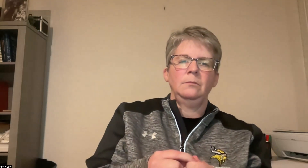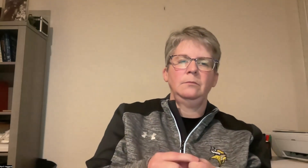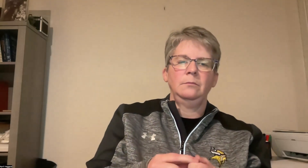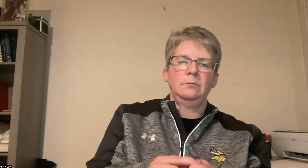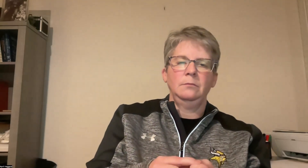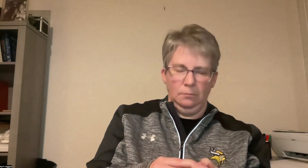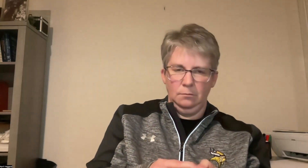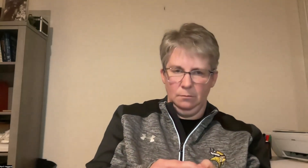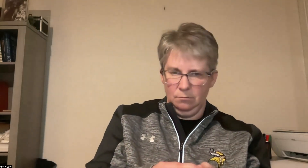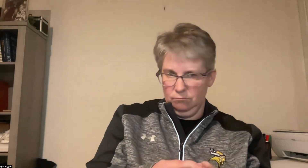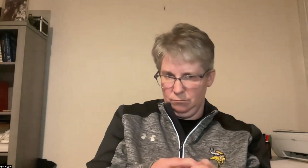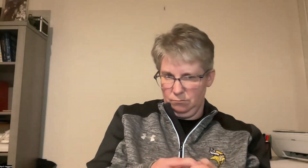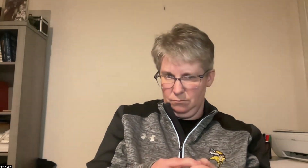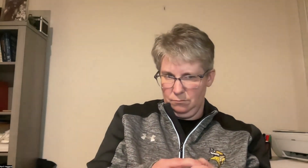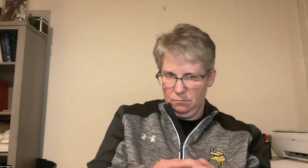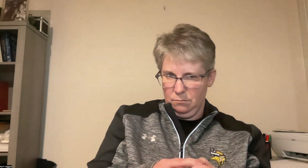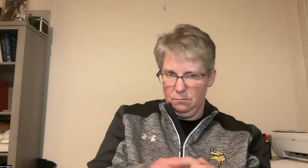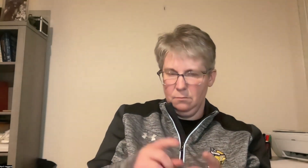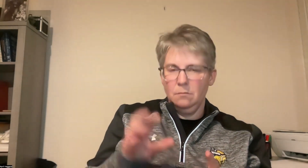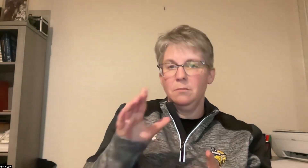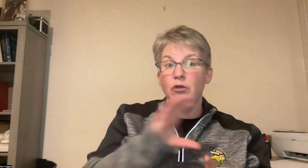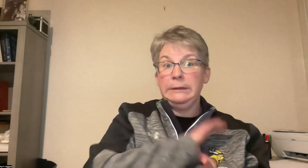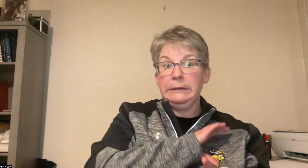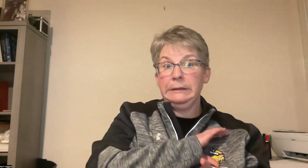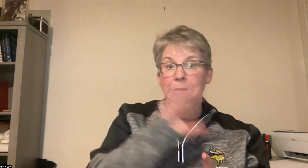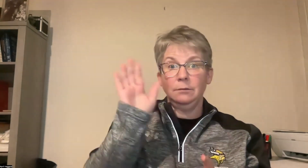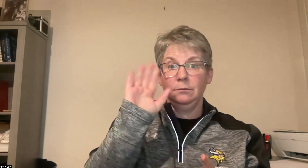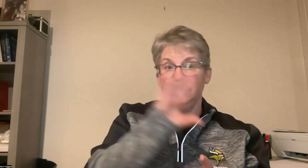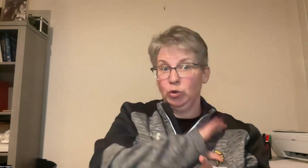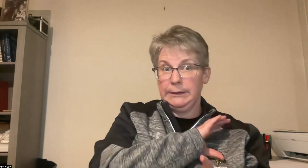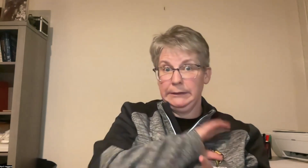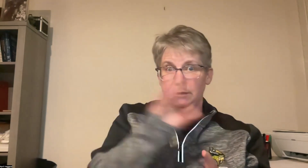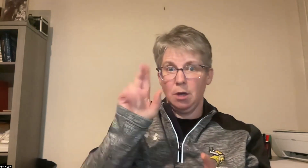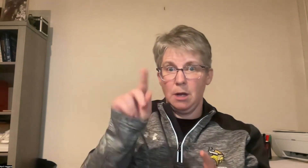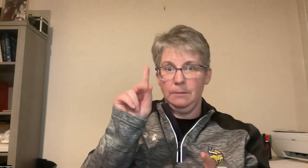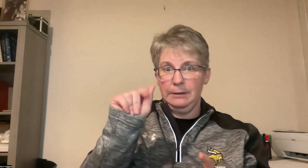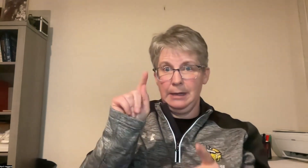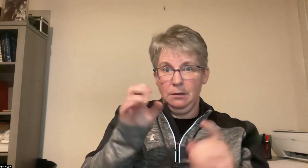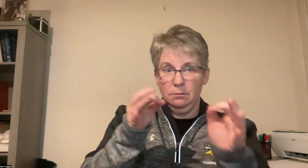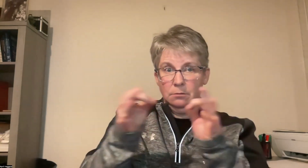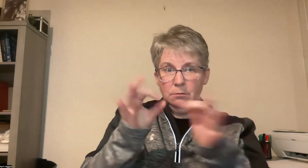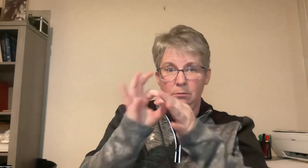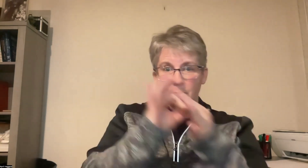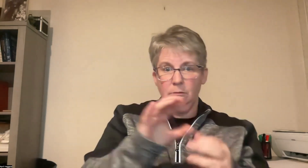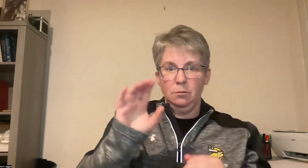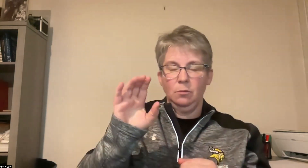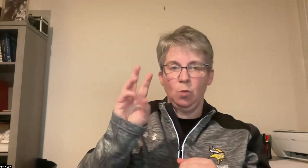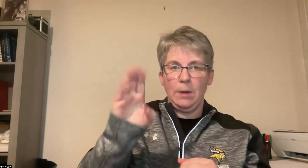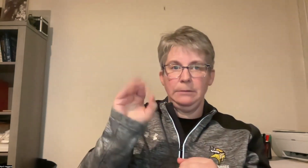you know, can we get some, you know, information on what we're going to be doing in terms of expanding the website and what have we? Yes,